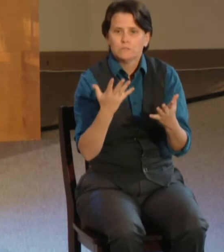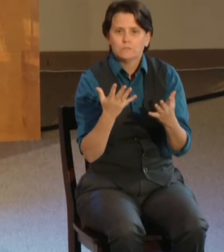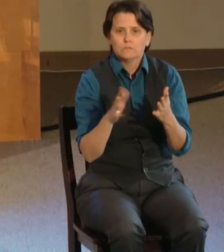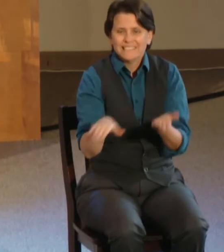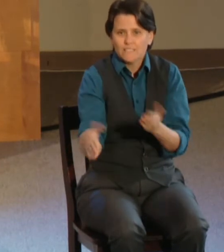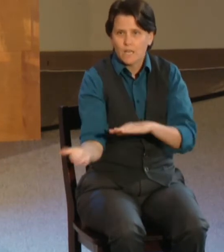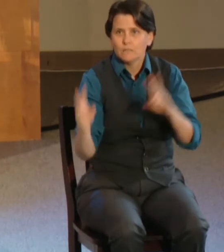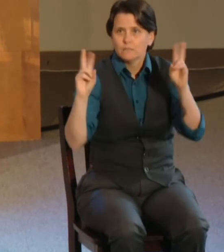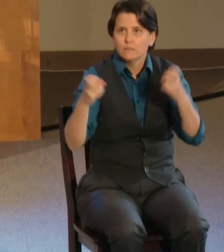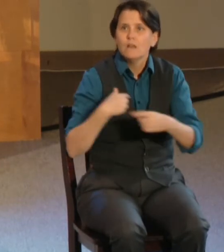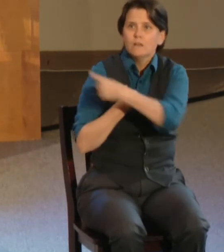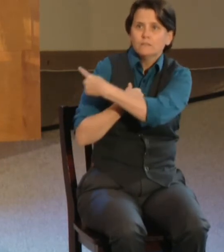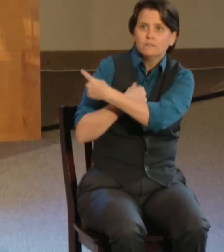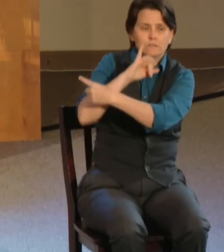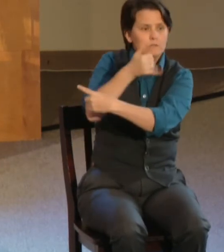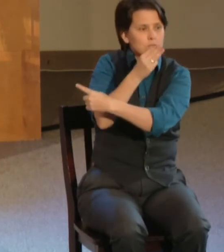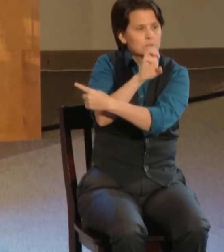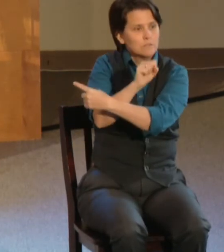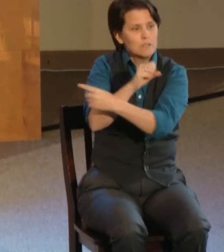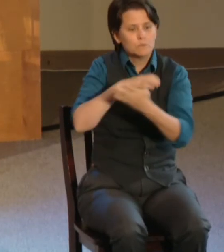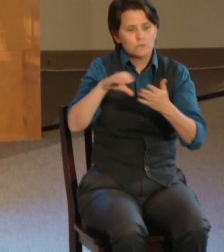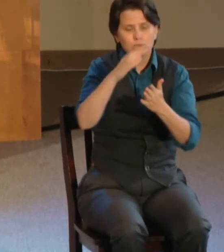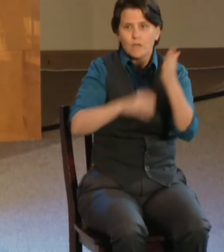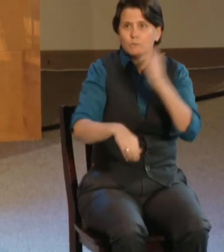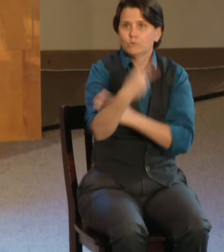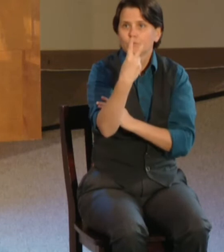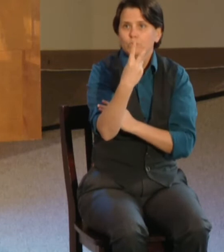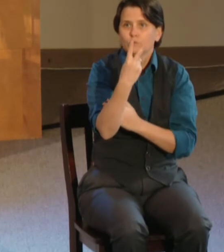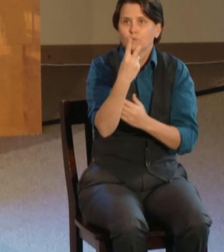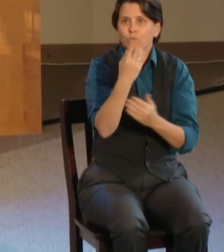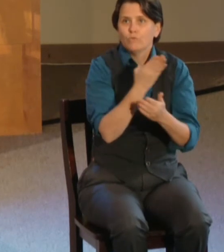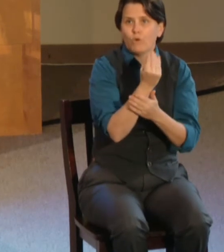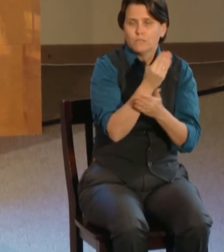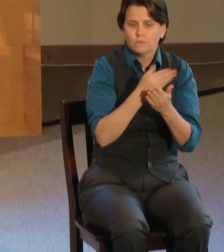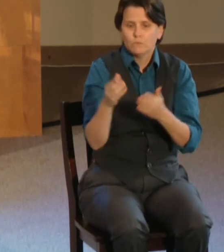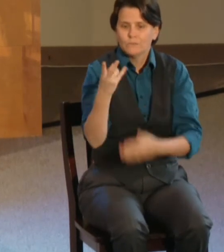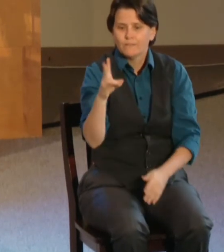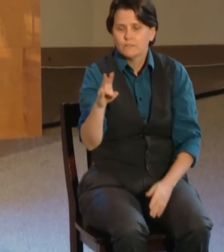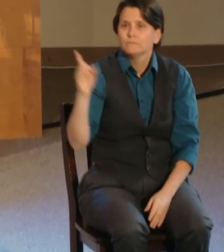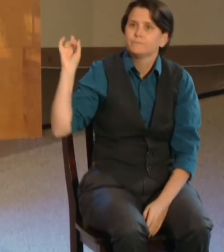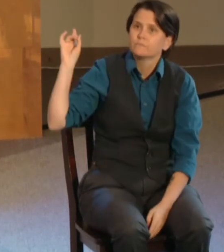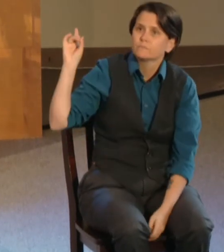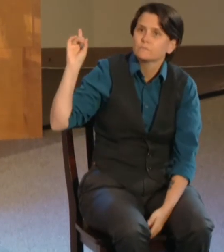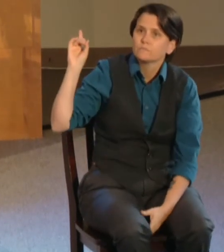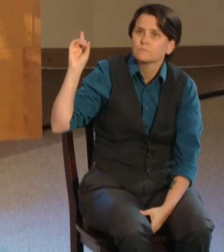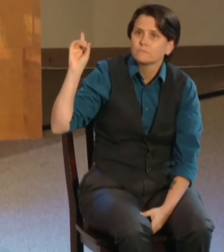This quote comes from the book of James, chapter 2, verses 14 to 17. And it says this.